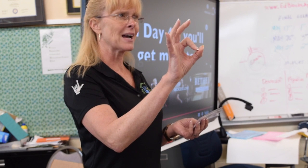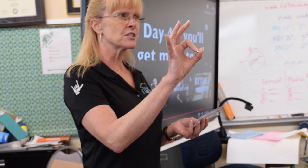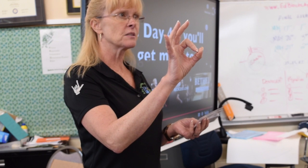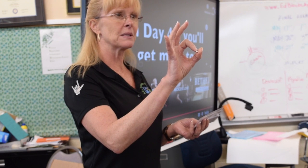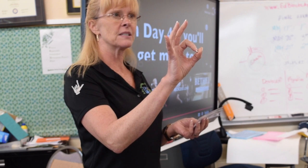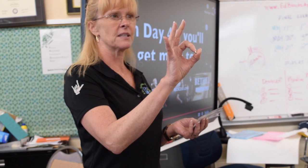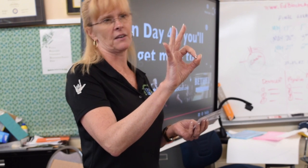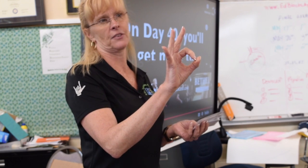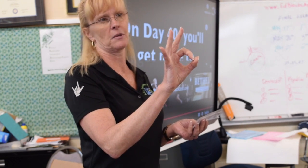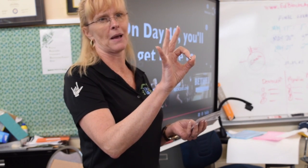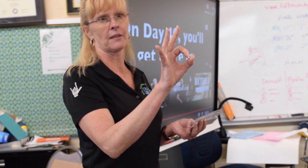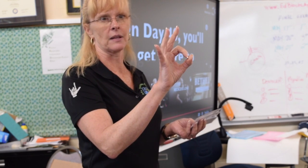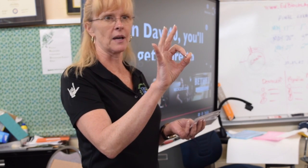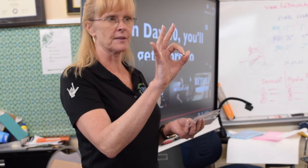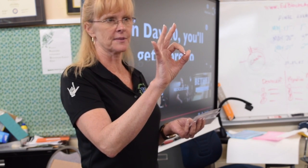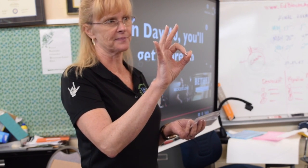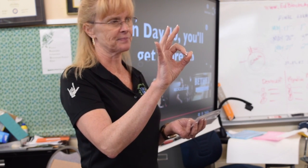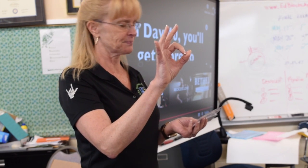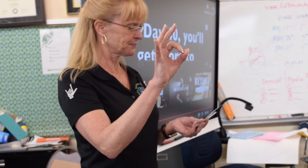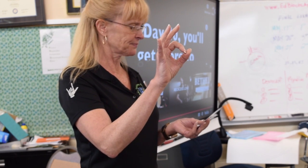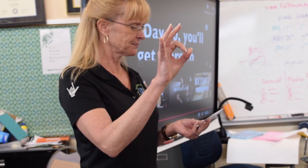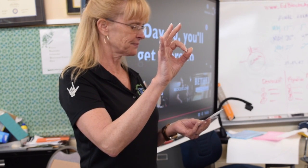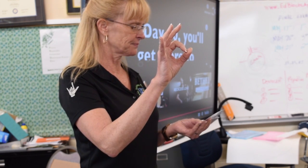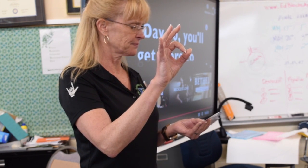Imagine being deaf in a math class.